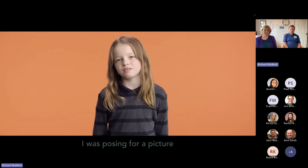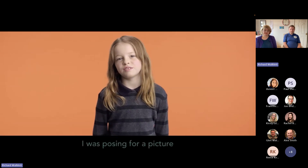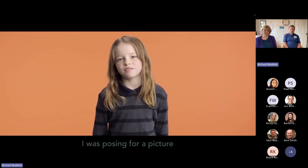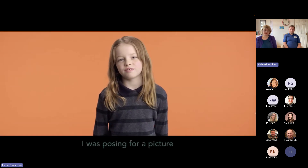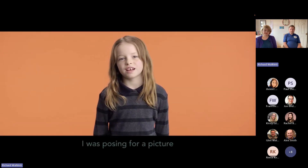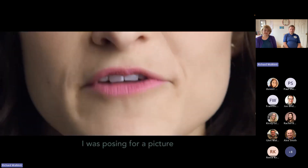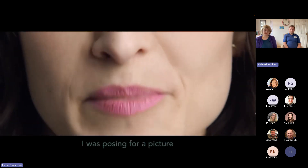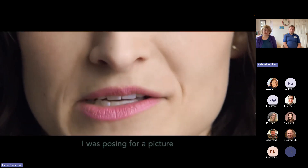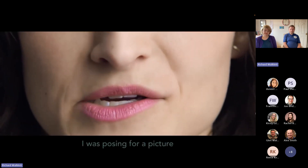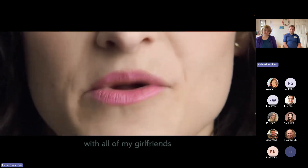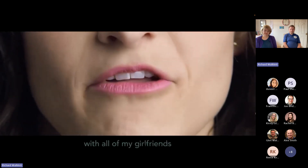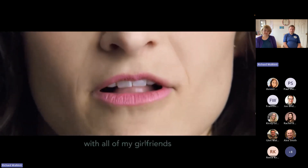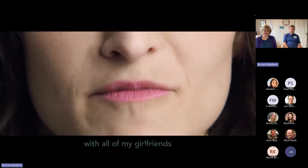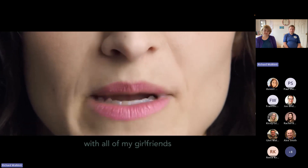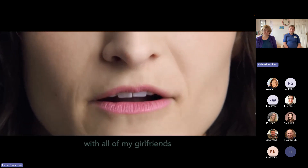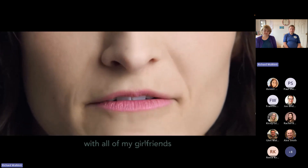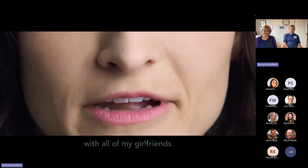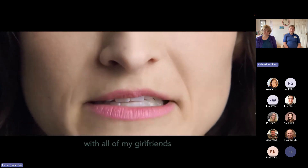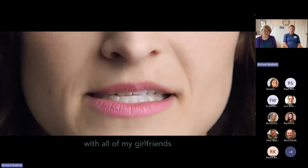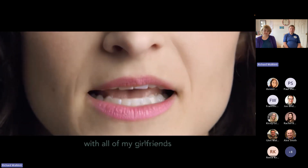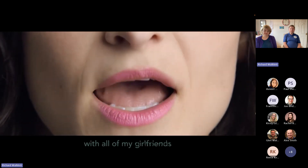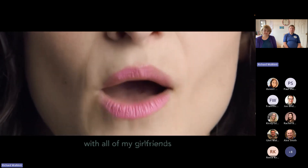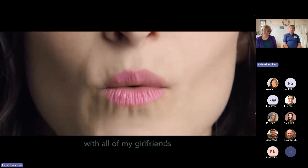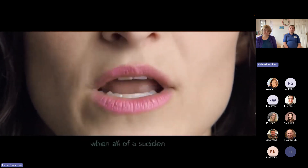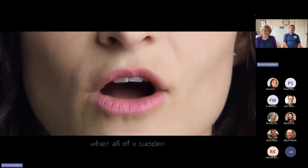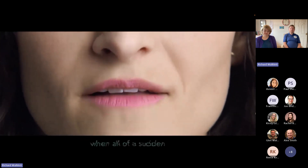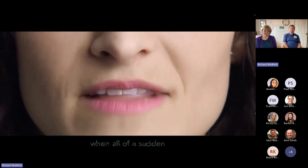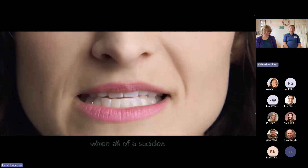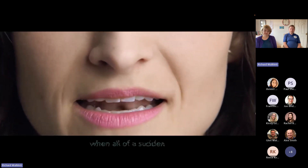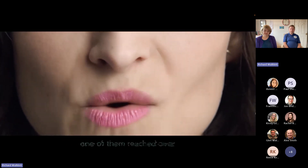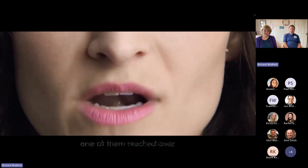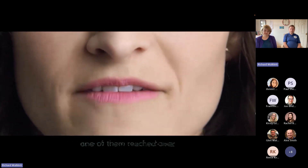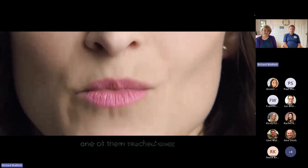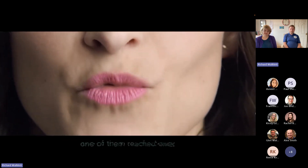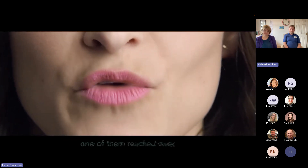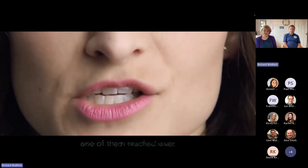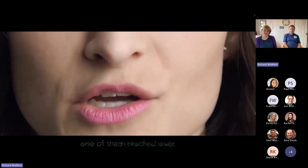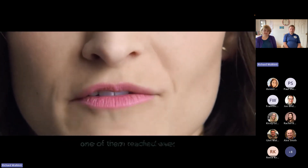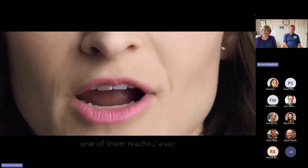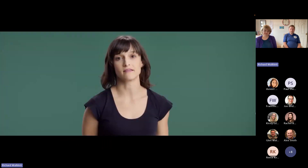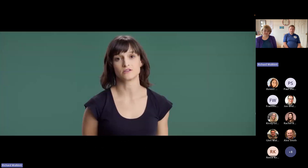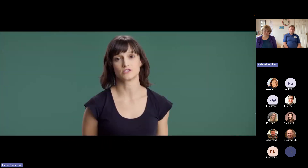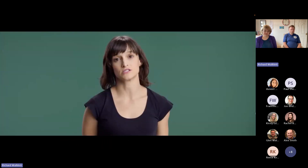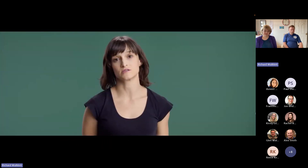I was posing for a picture with all of my girlfriends when all of a sudden one of them reached over.